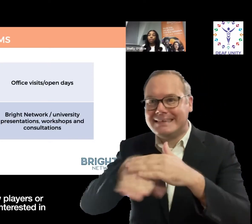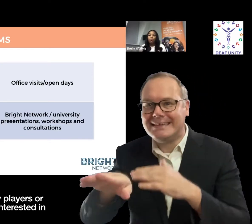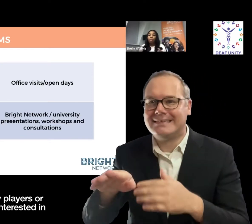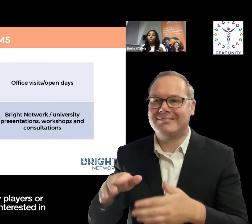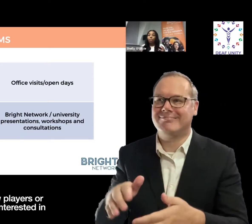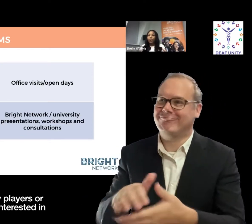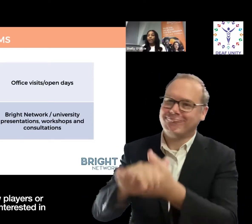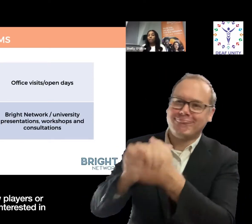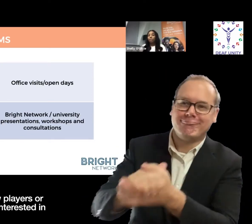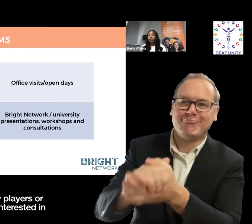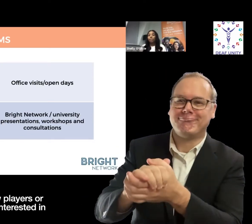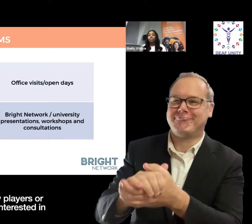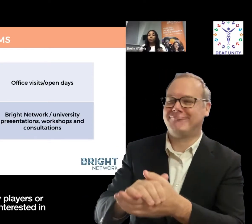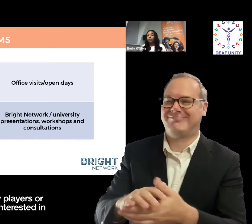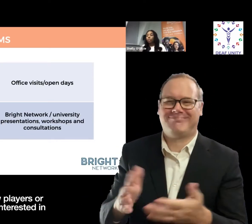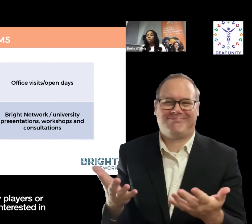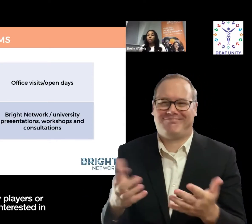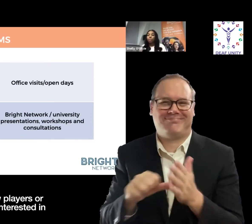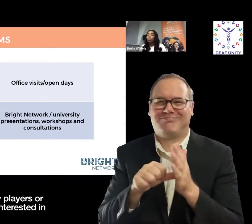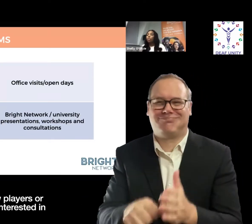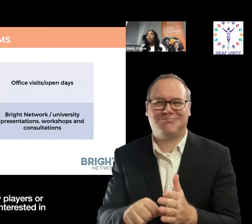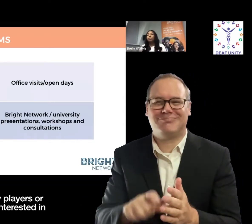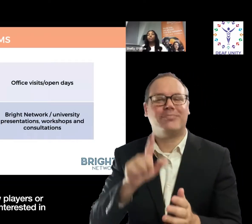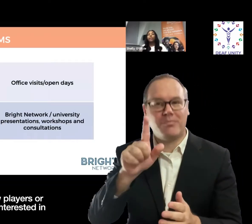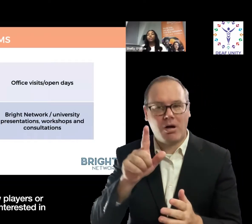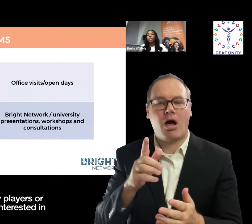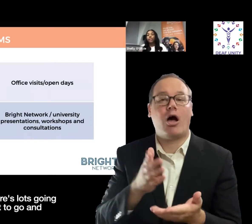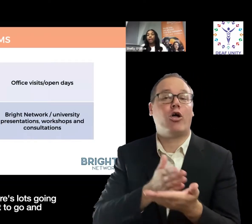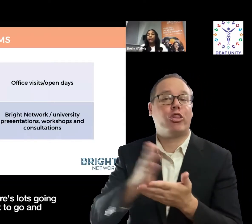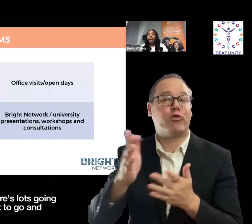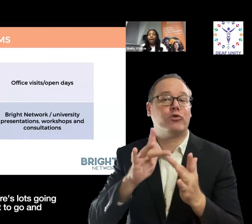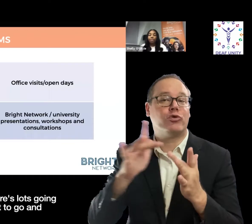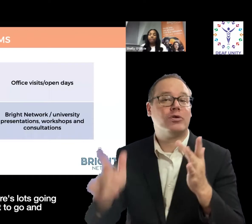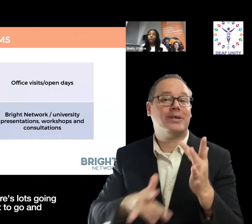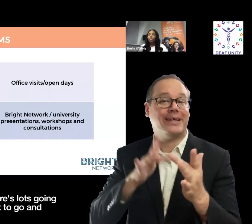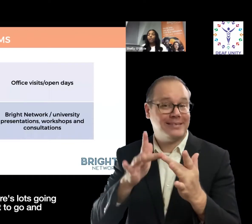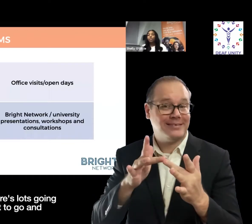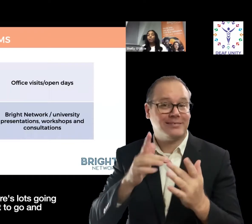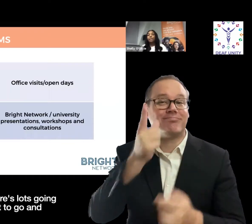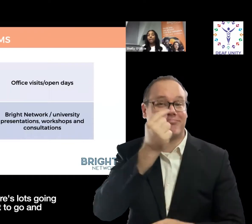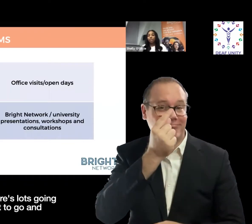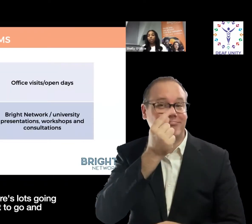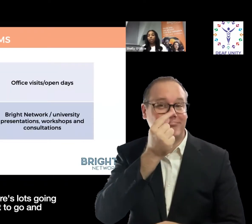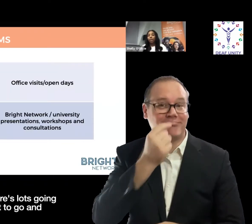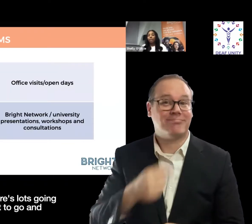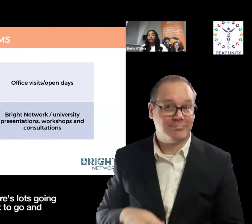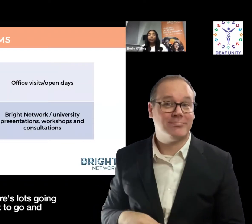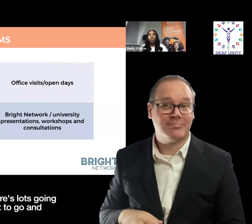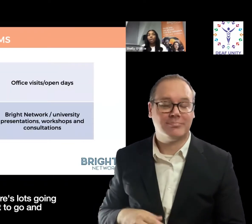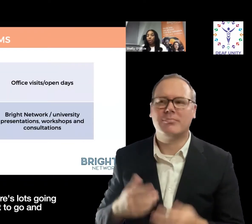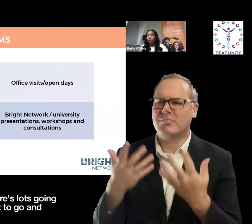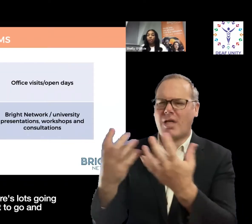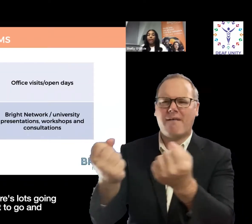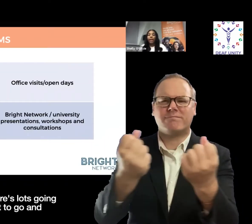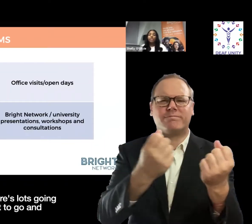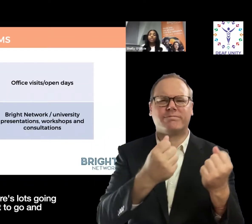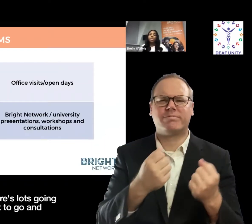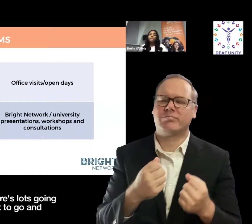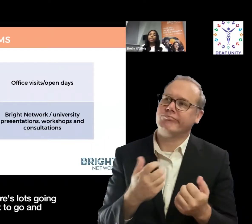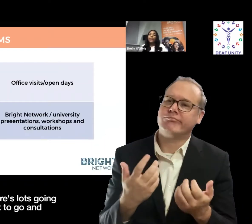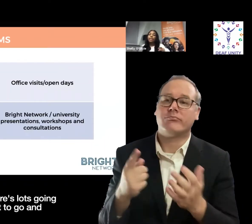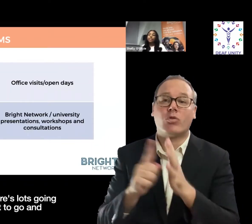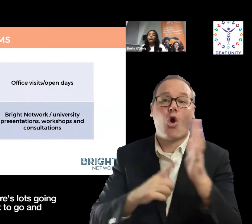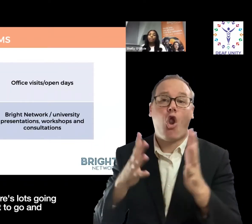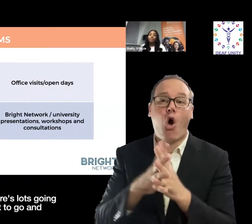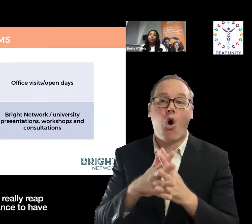the top law players or some cool law firms you're really interested in have some virtual open days on. There's lots going on, and just